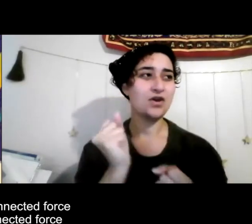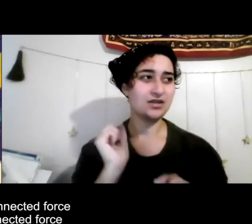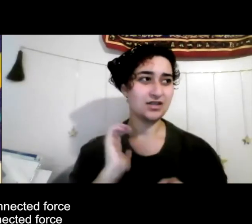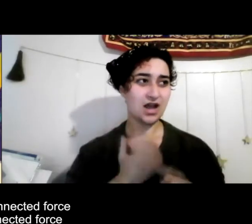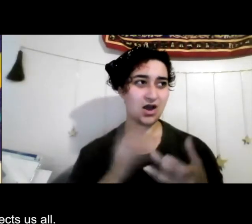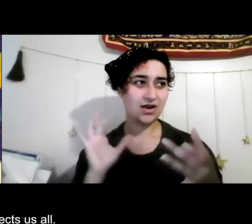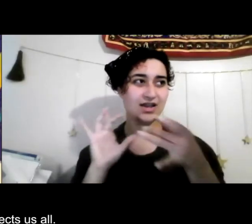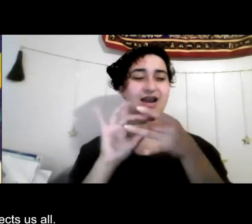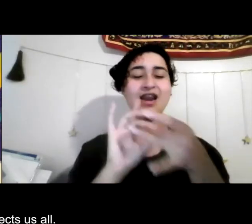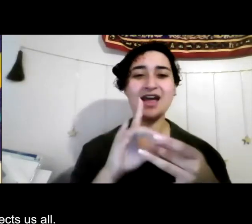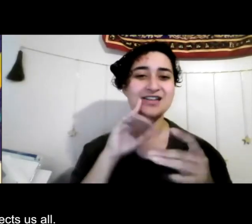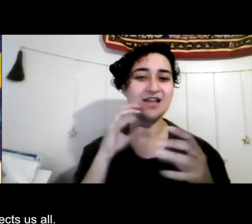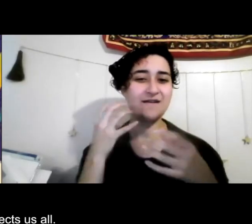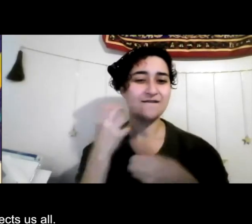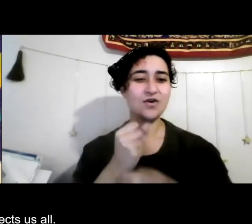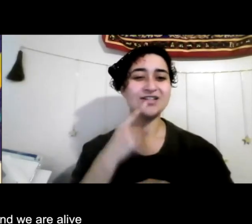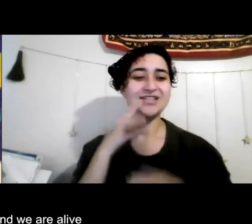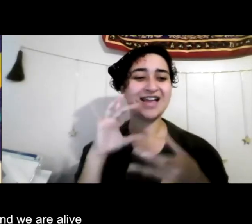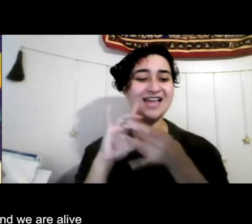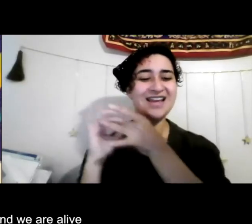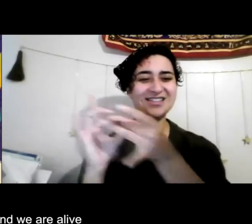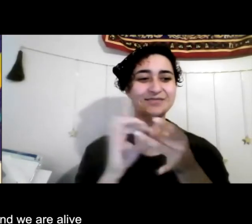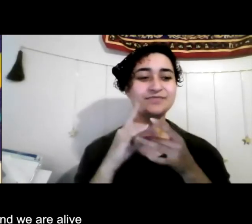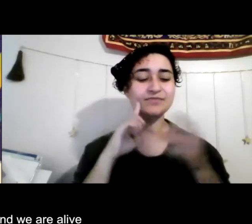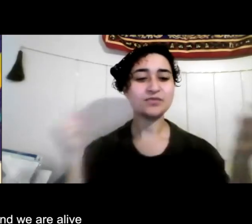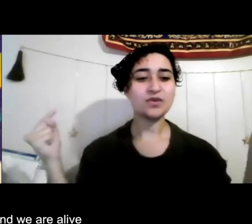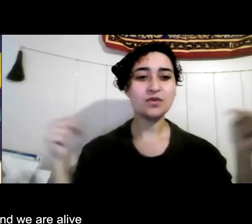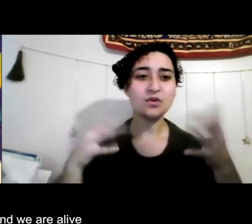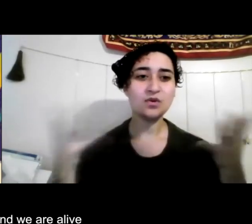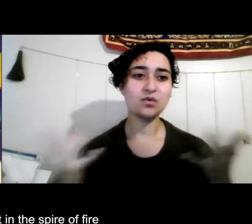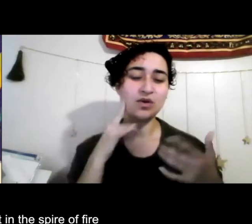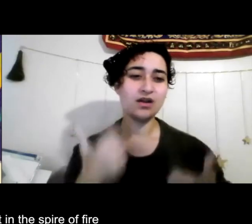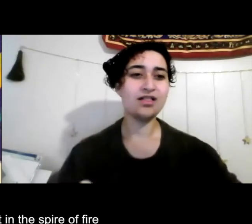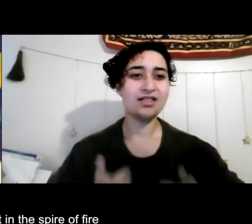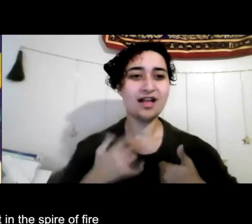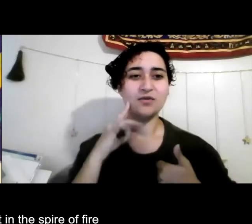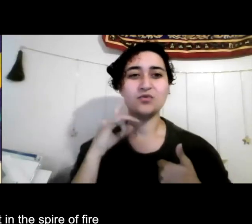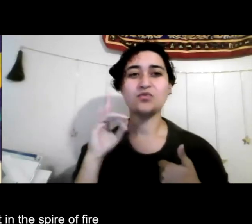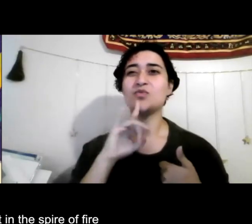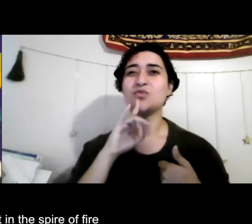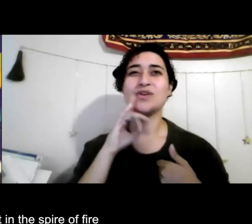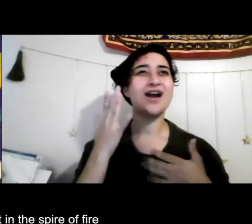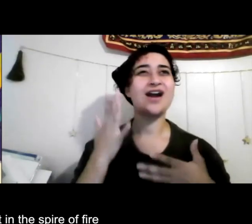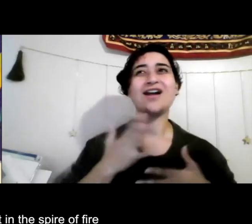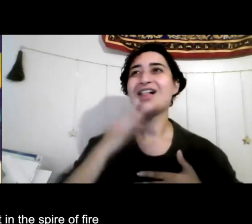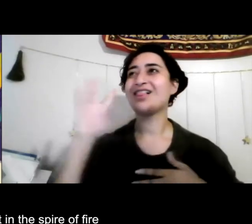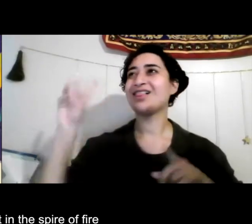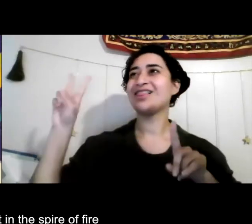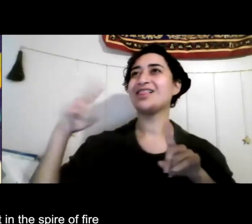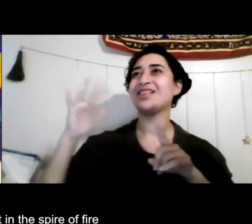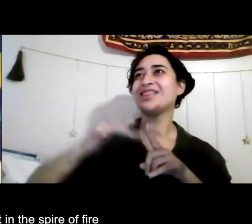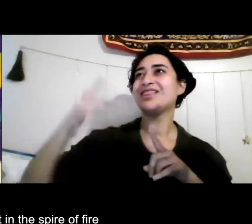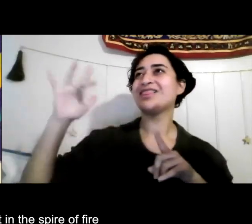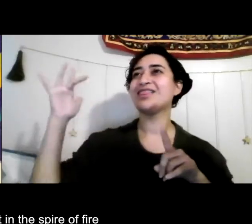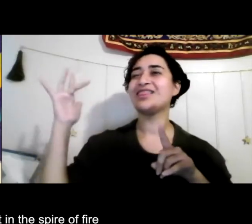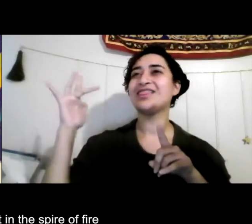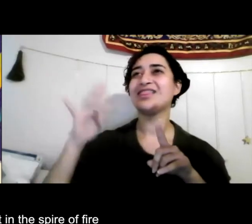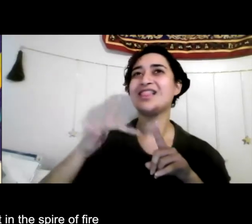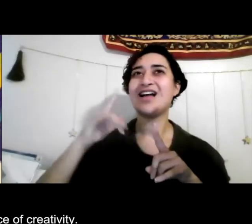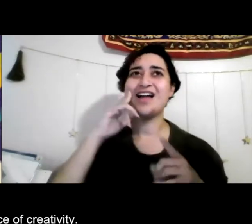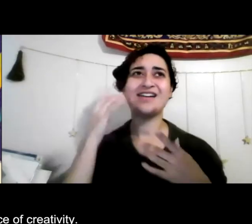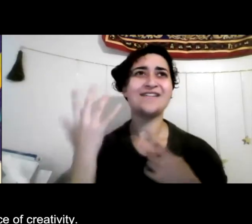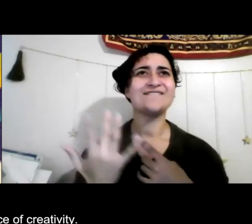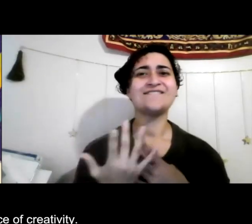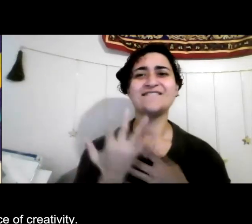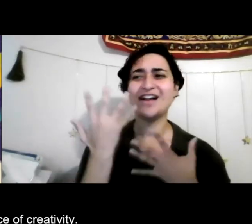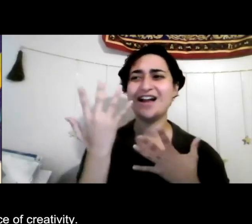connected force that connects us all. We are here and we are alive and we are a light in the spire of fire